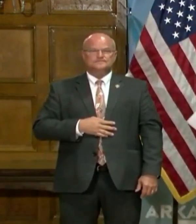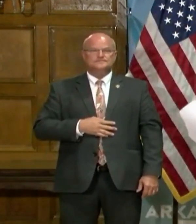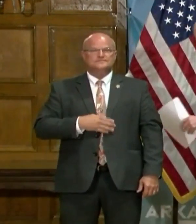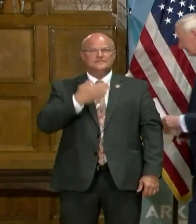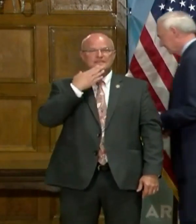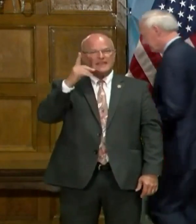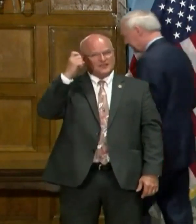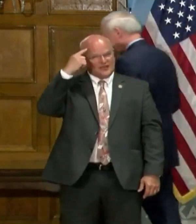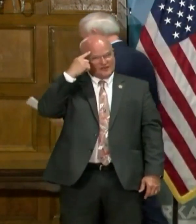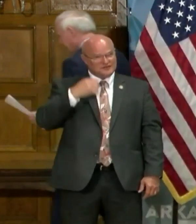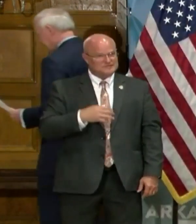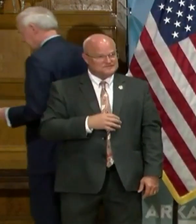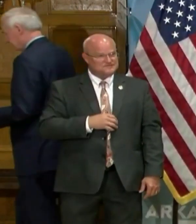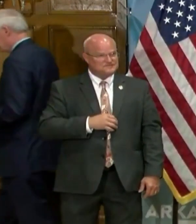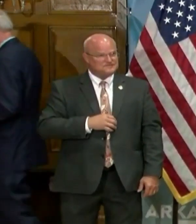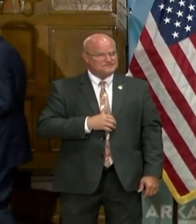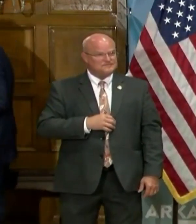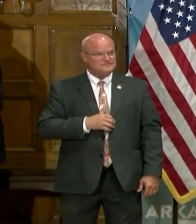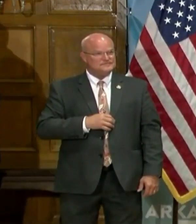Thank you, Governor.